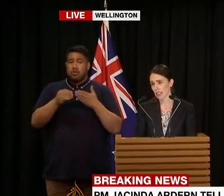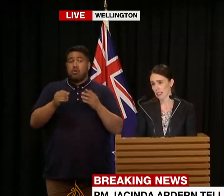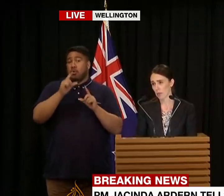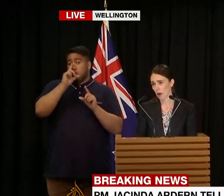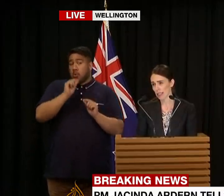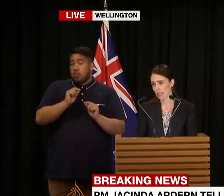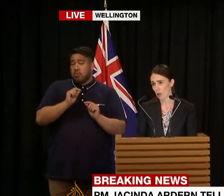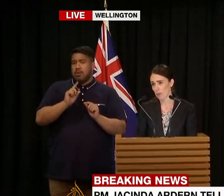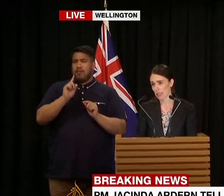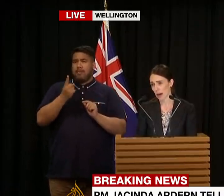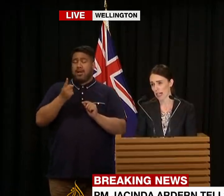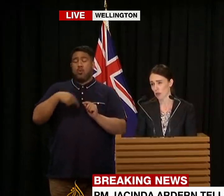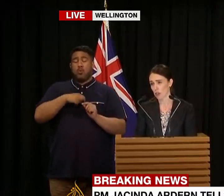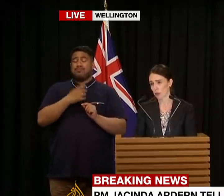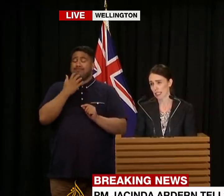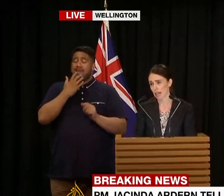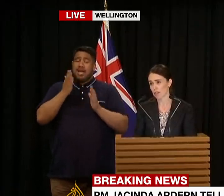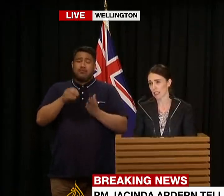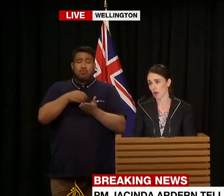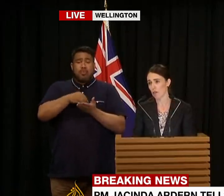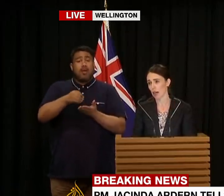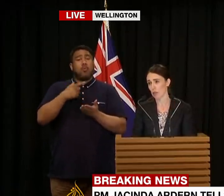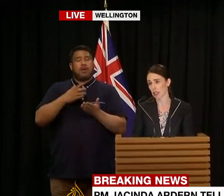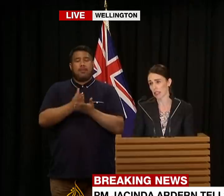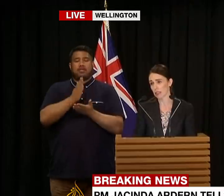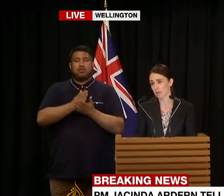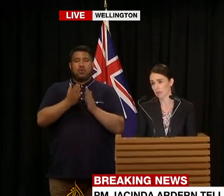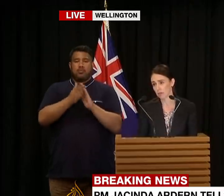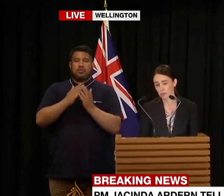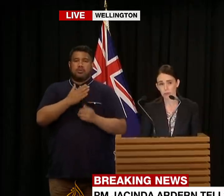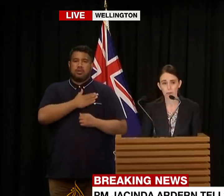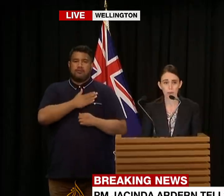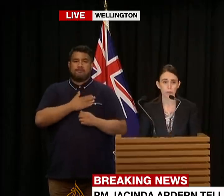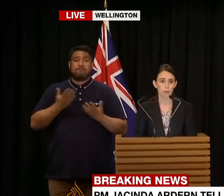But that is the price that we must pay to ensure the safety of our communities.